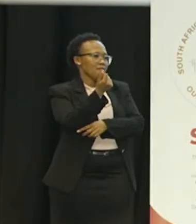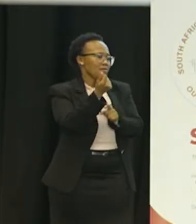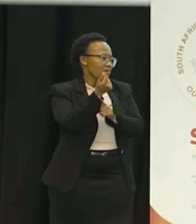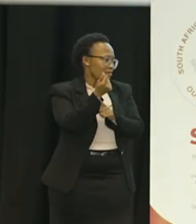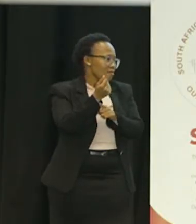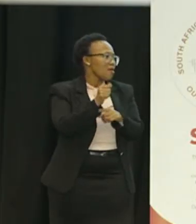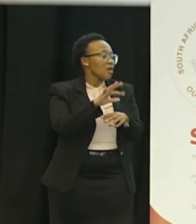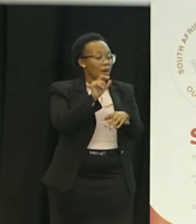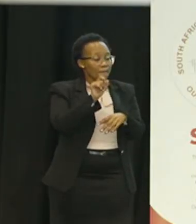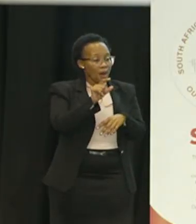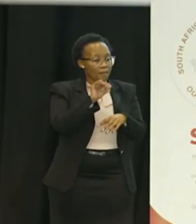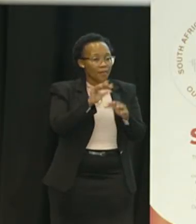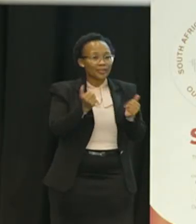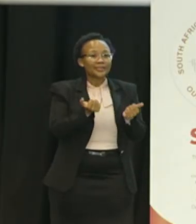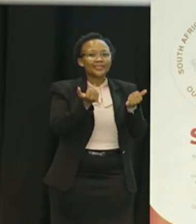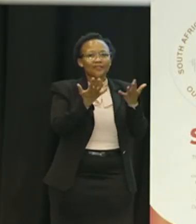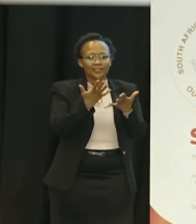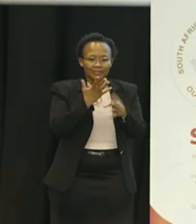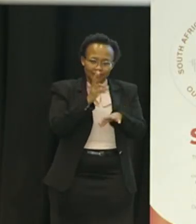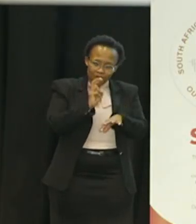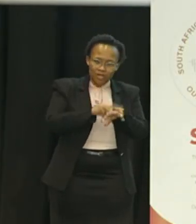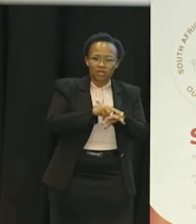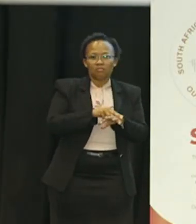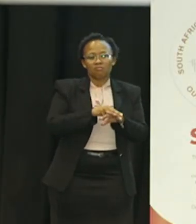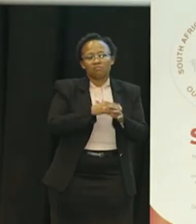can be implemented.